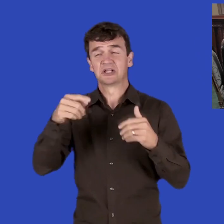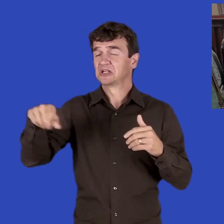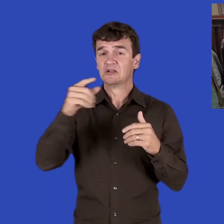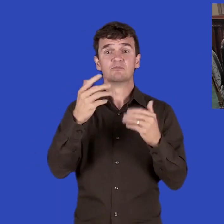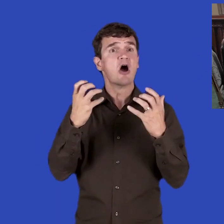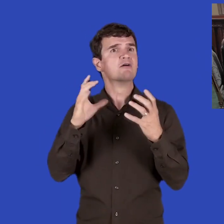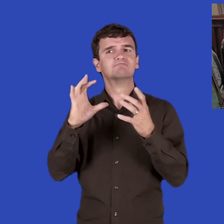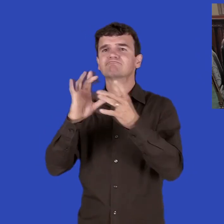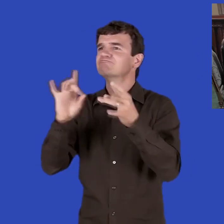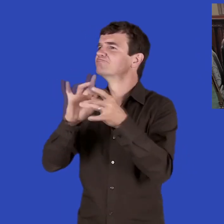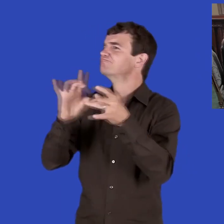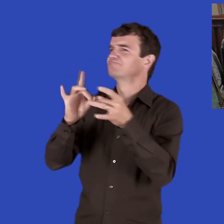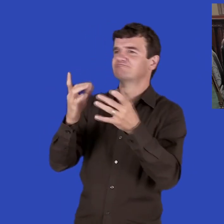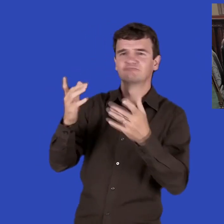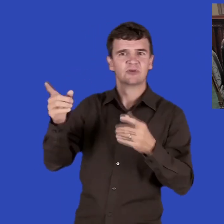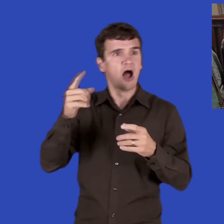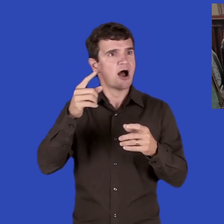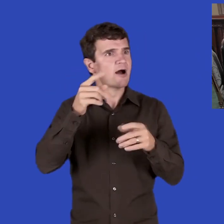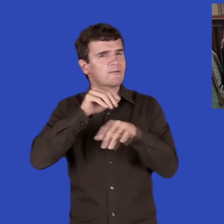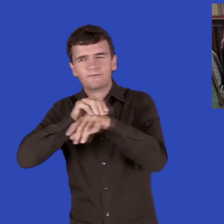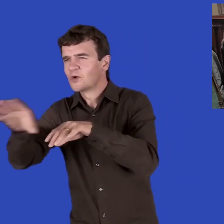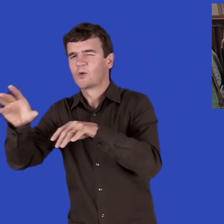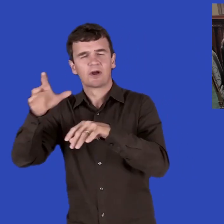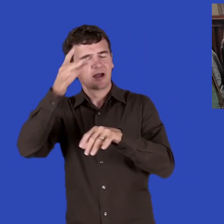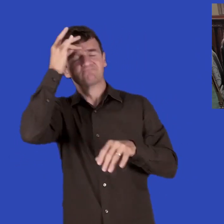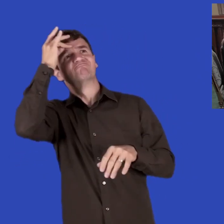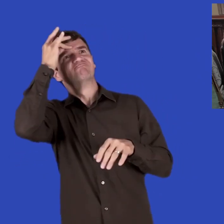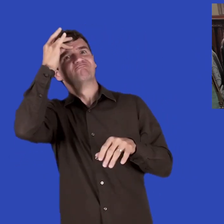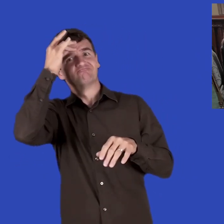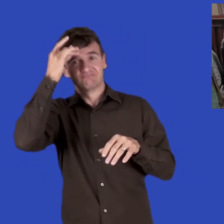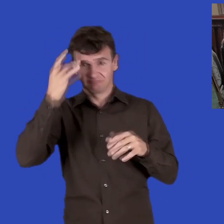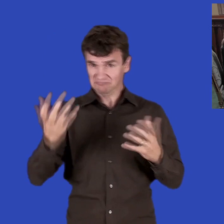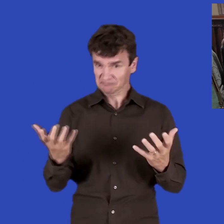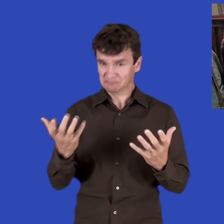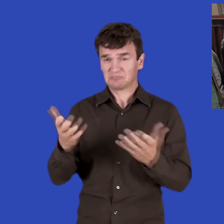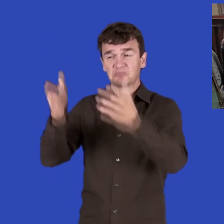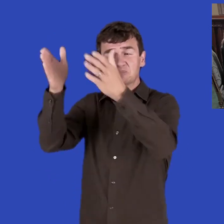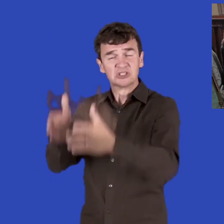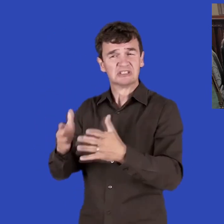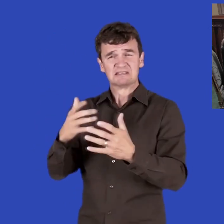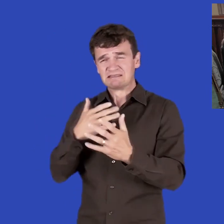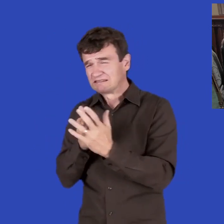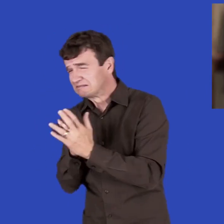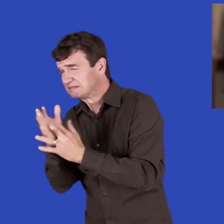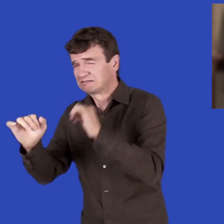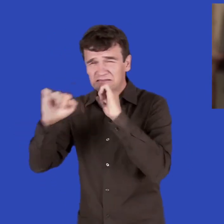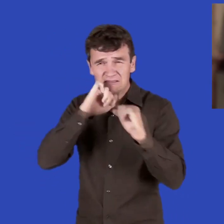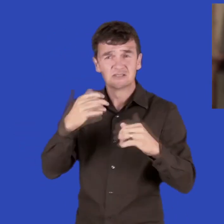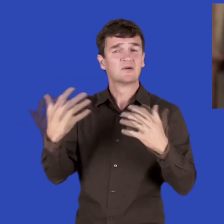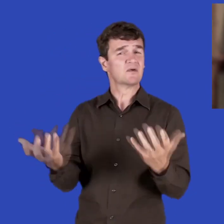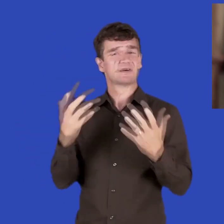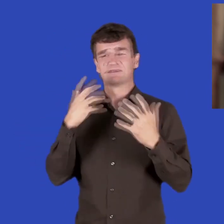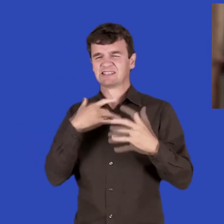is, as you go through life, even as a young person in high school, look to be that kind of person yourself. Look